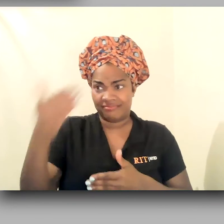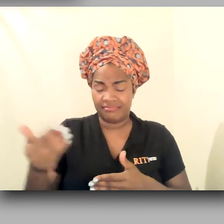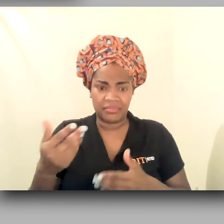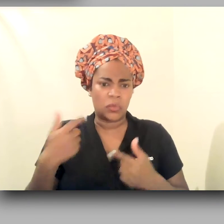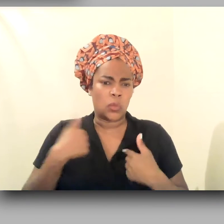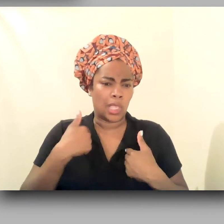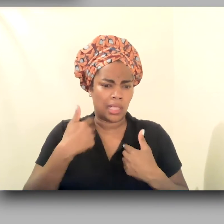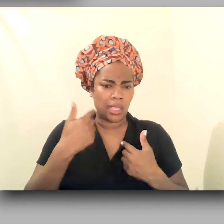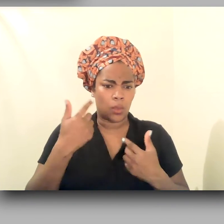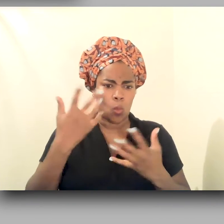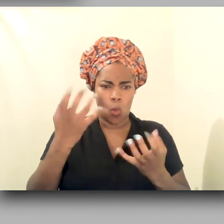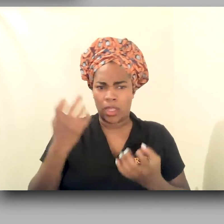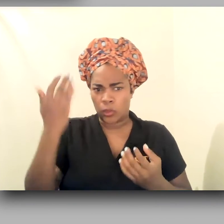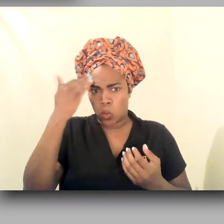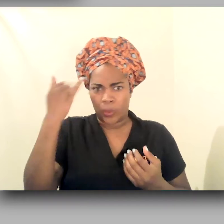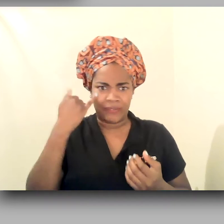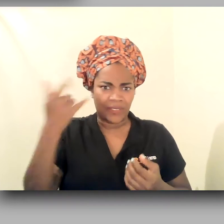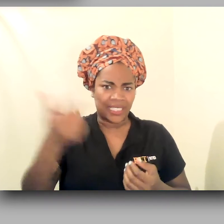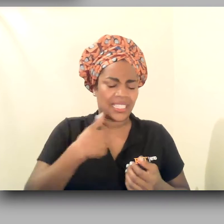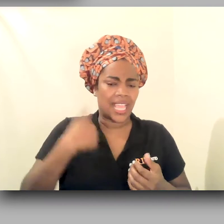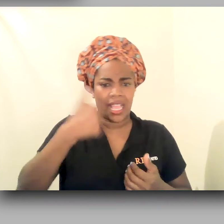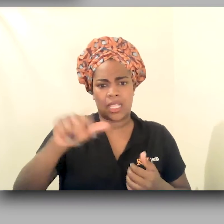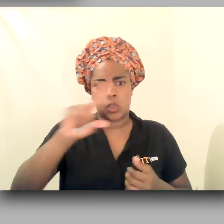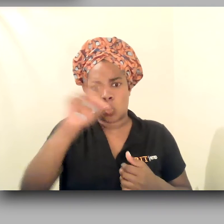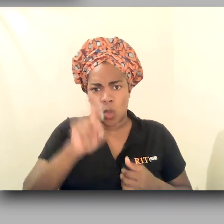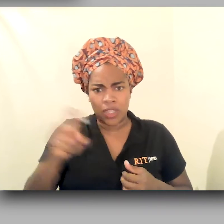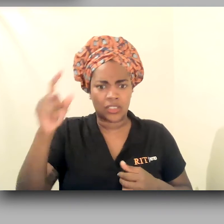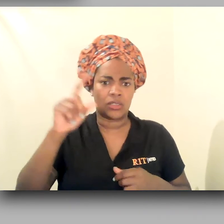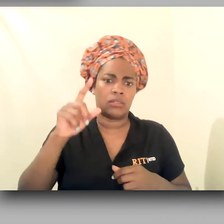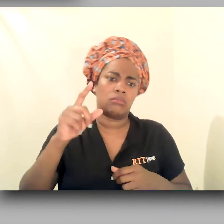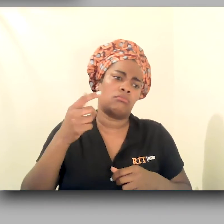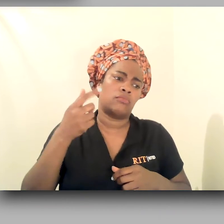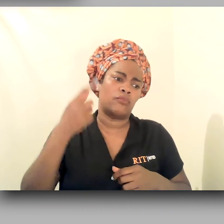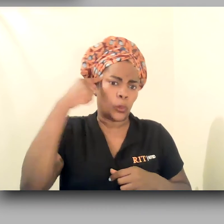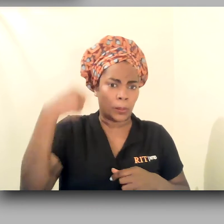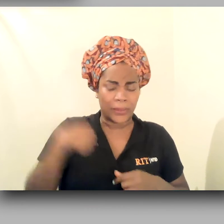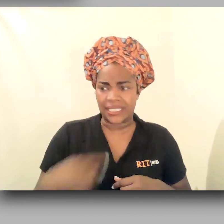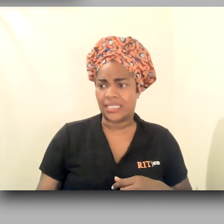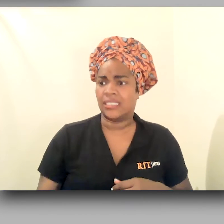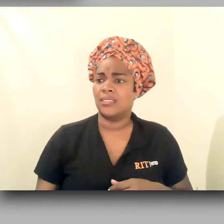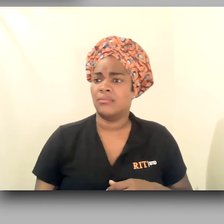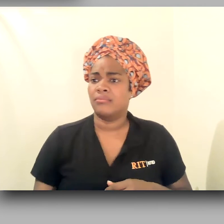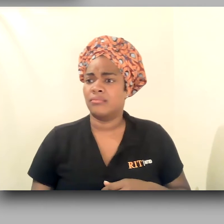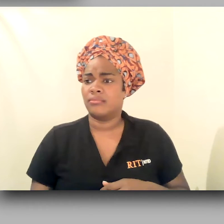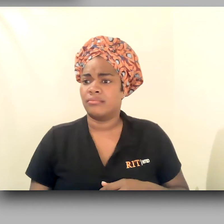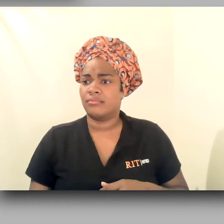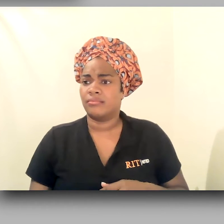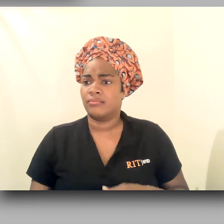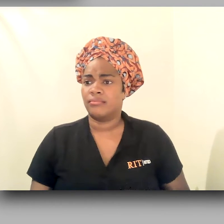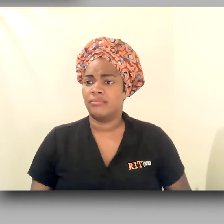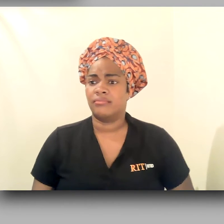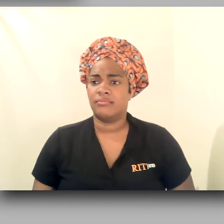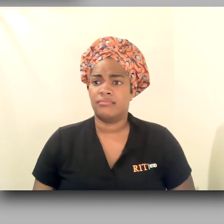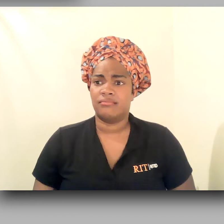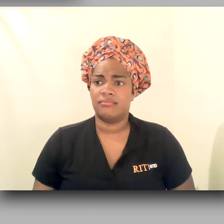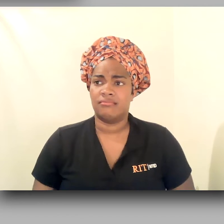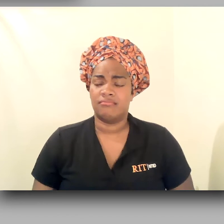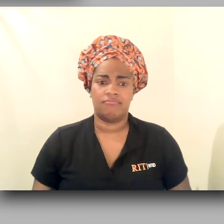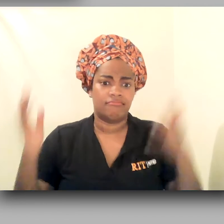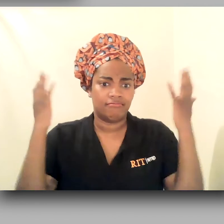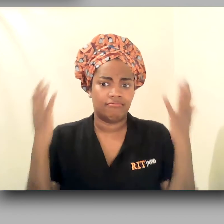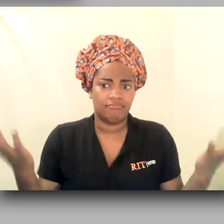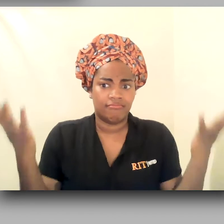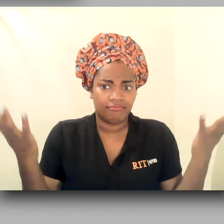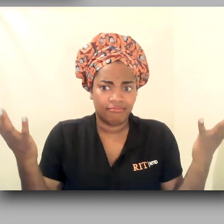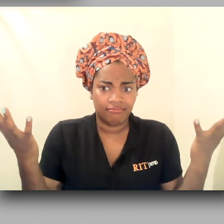So right now I'm going to ask, does anybody have any questions for me? We're going to take the time to answer questions that the audience